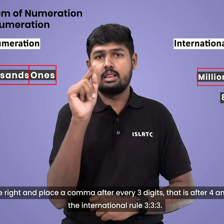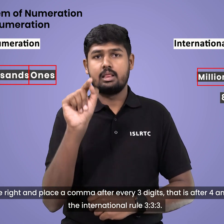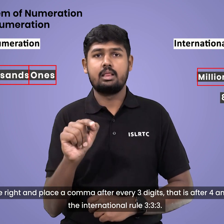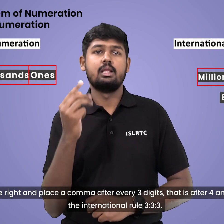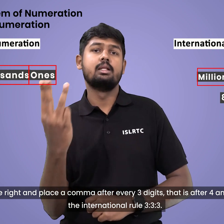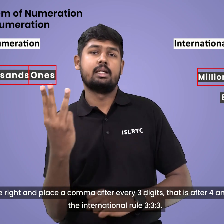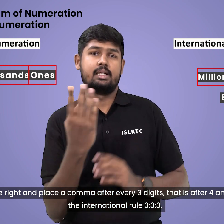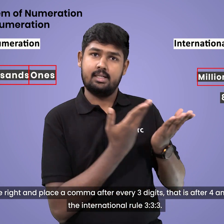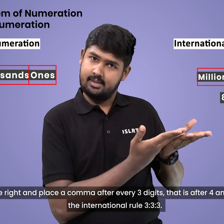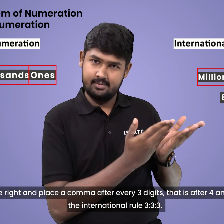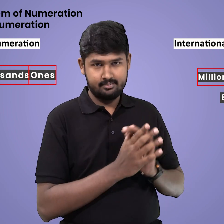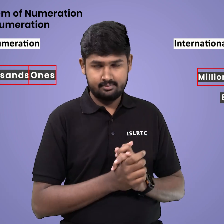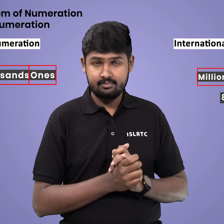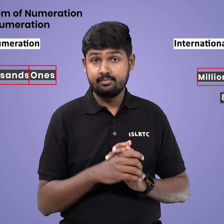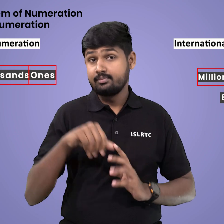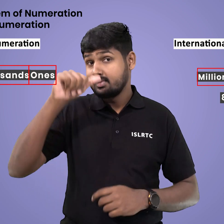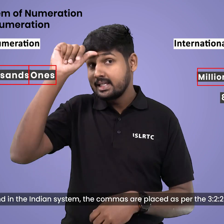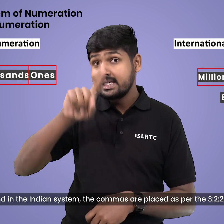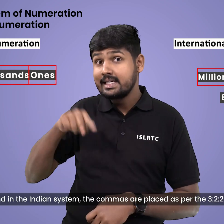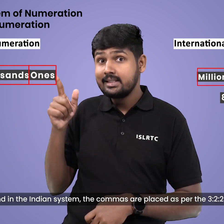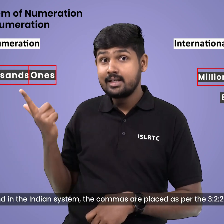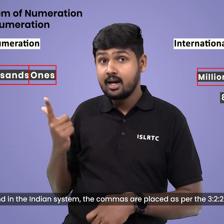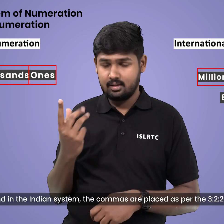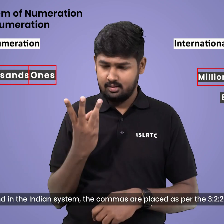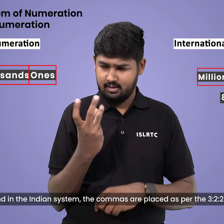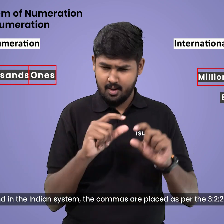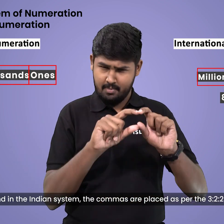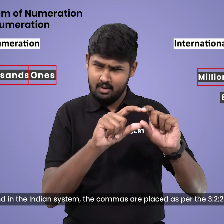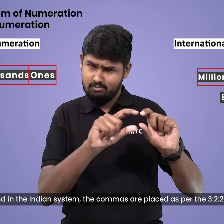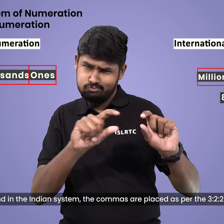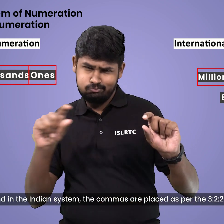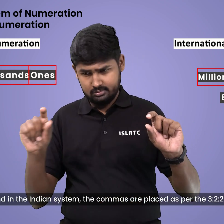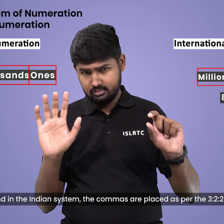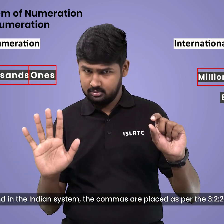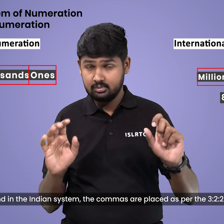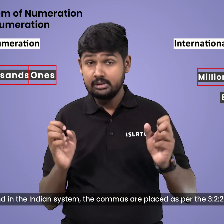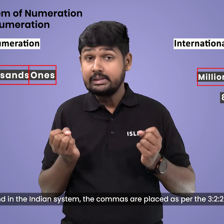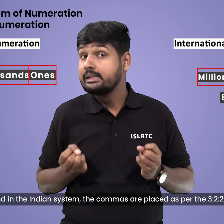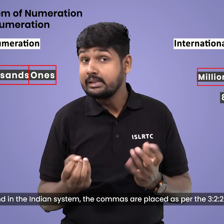3:3:3. And in the Indian system, the commas are placed as per the